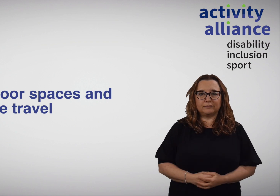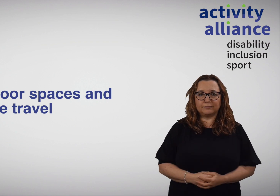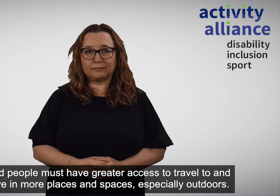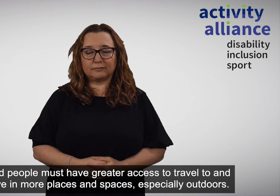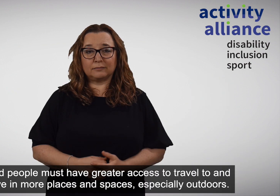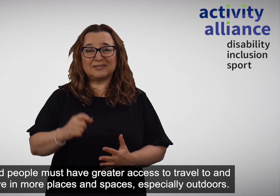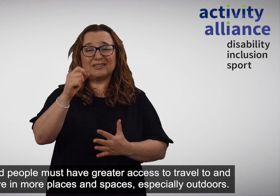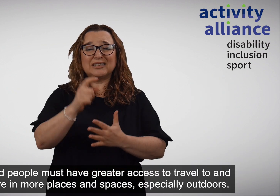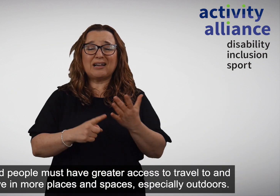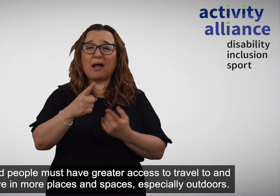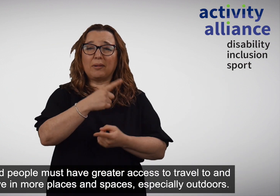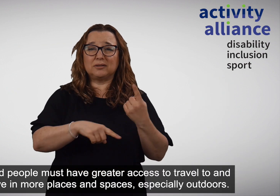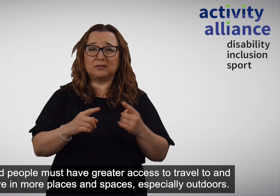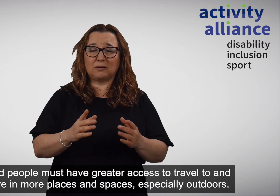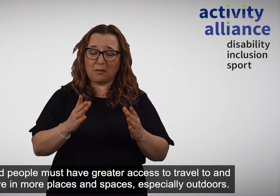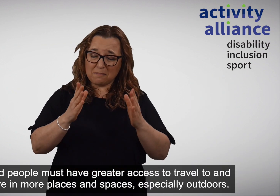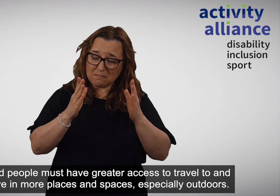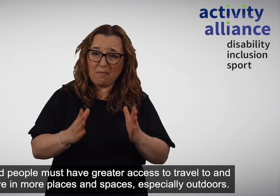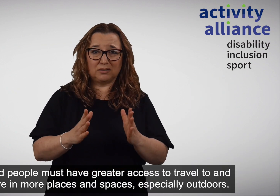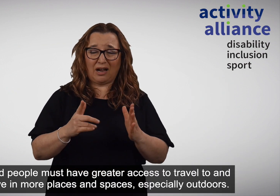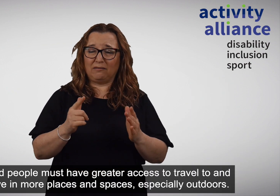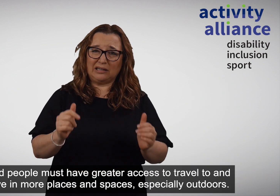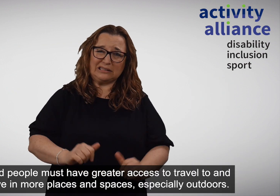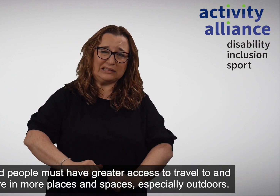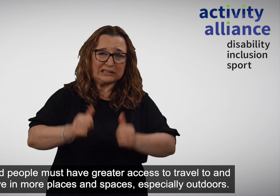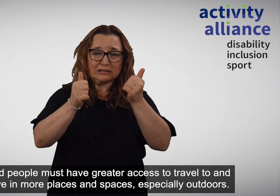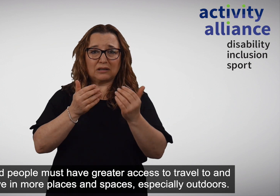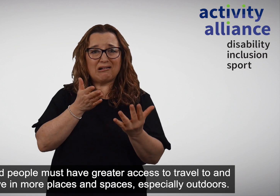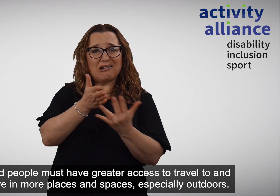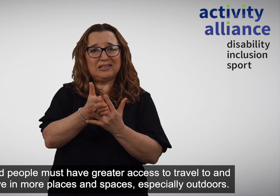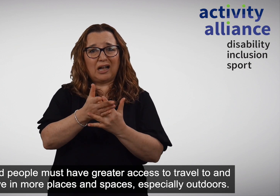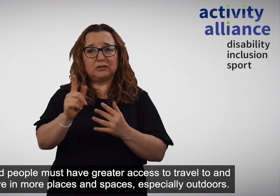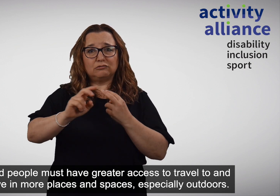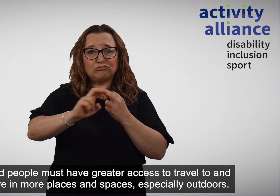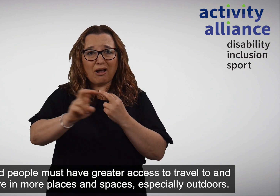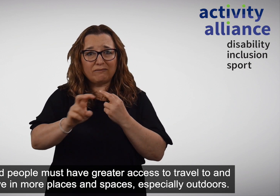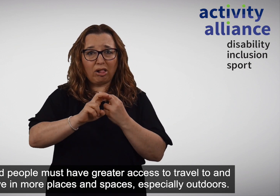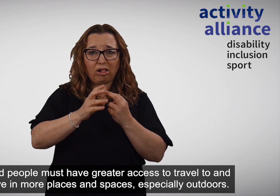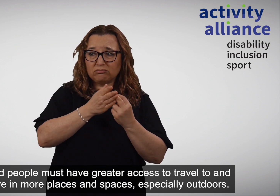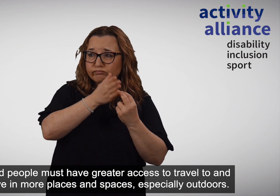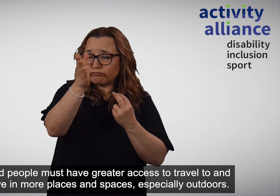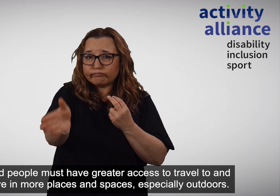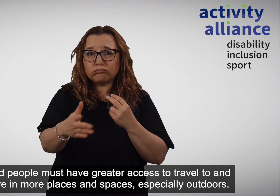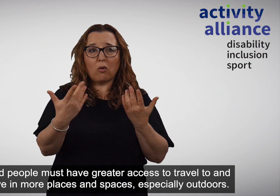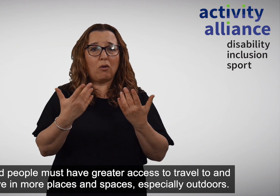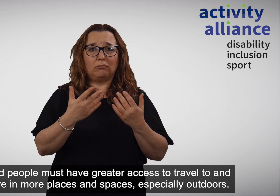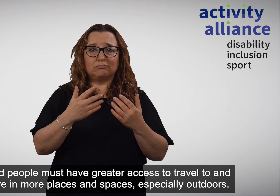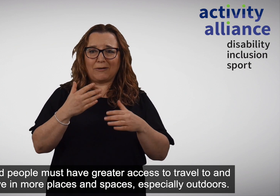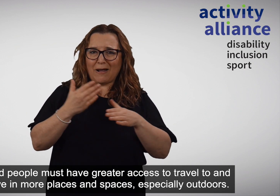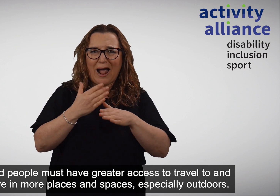Disabled people must have greater access to travel to and be active in more places